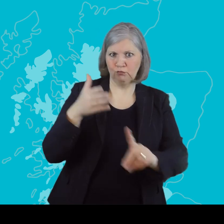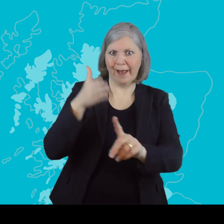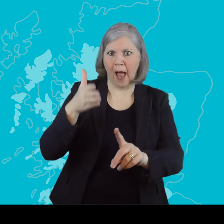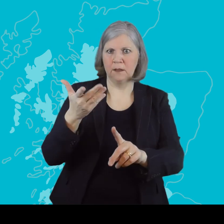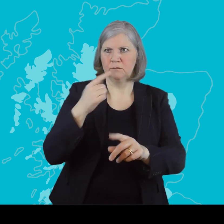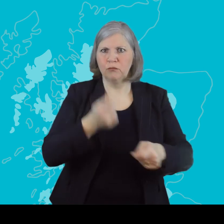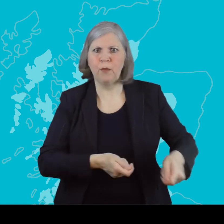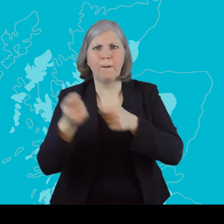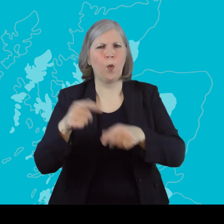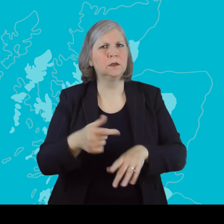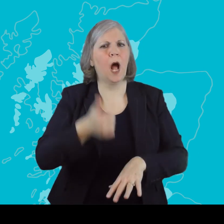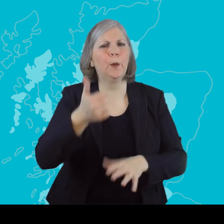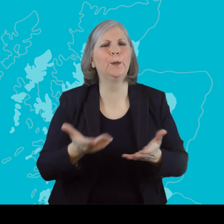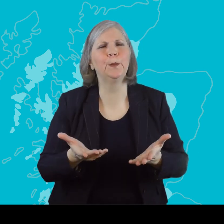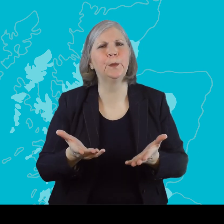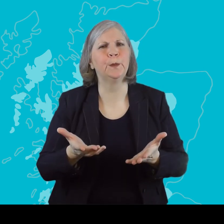and reported.